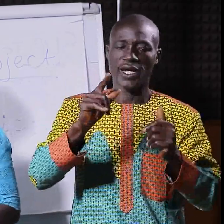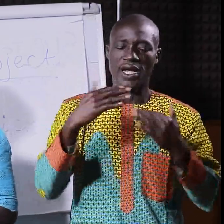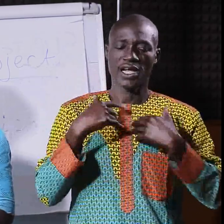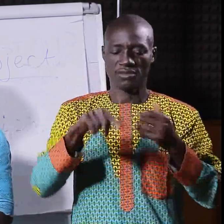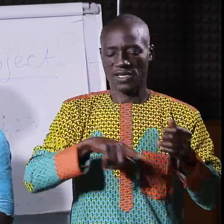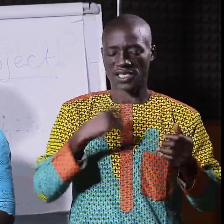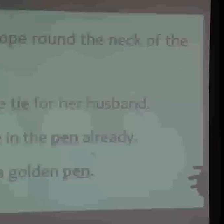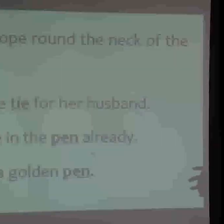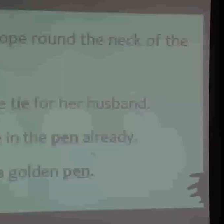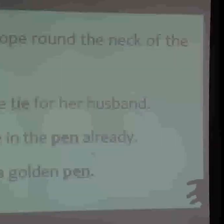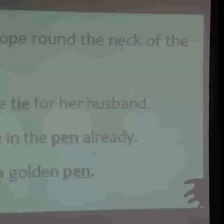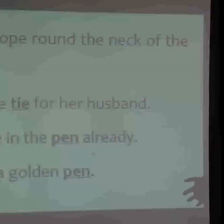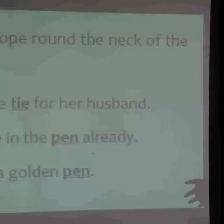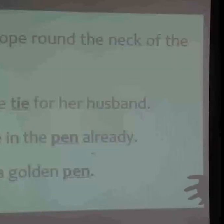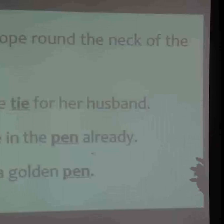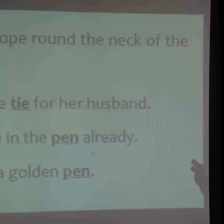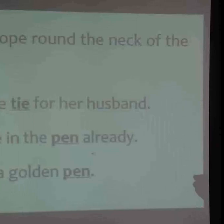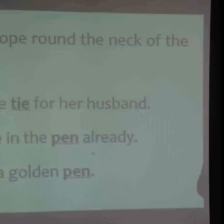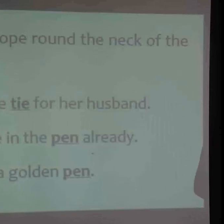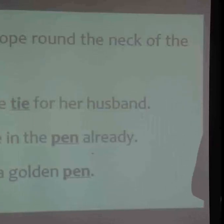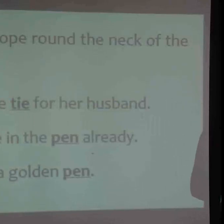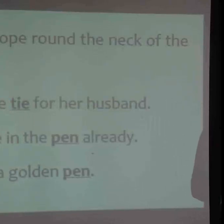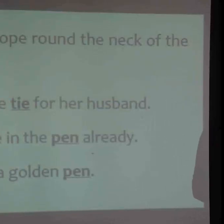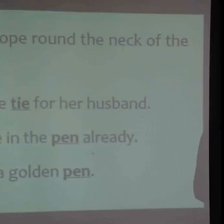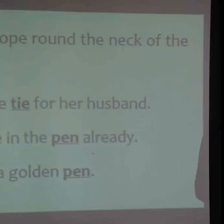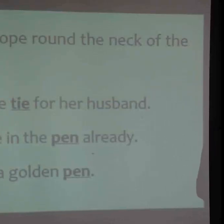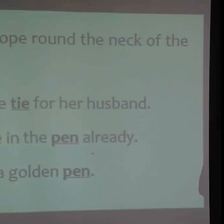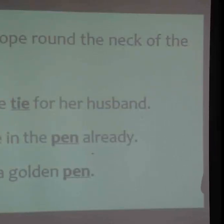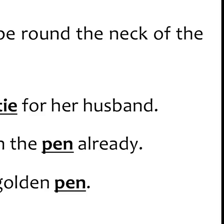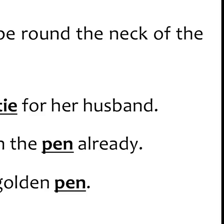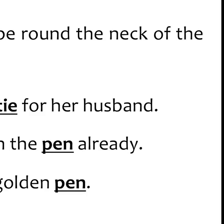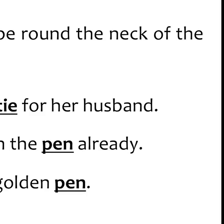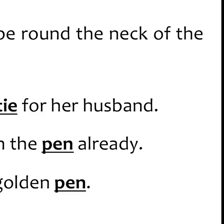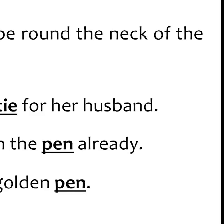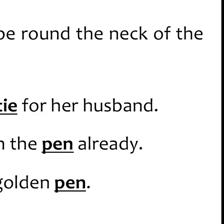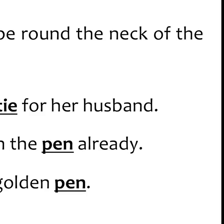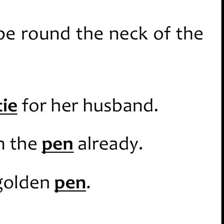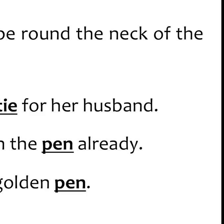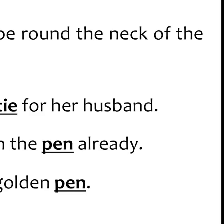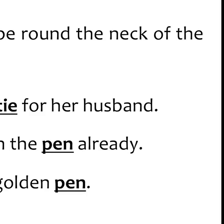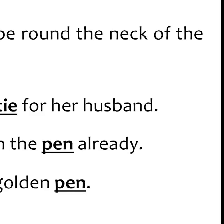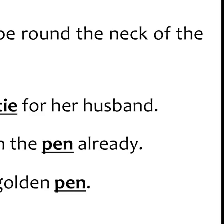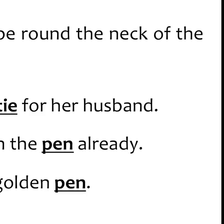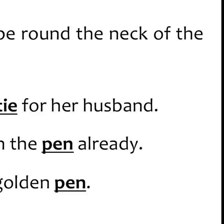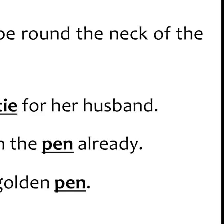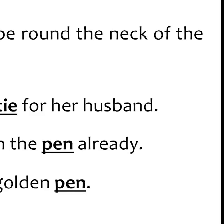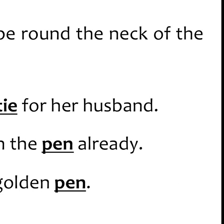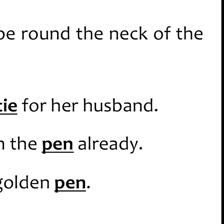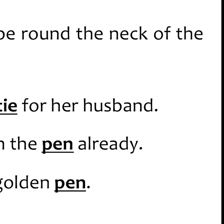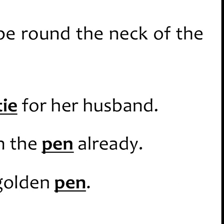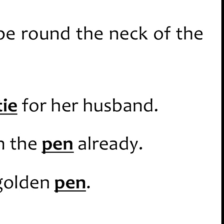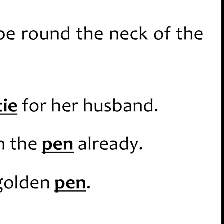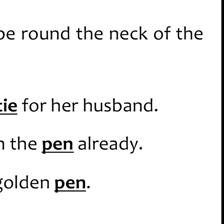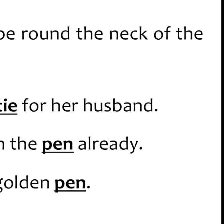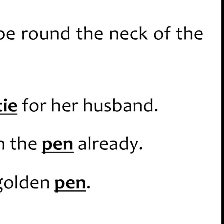animals live. So the animals are in the pen already. 4b, he writes with a